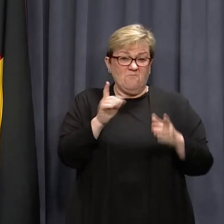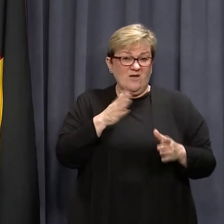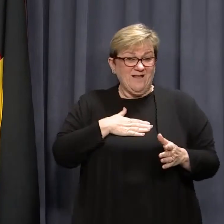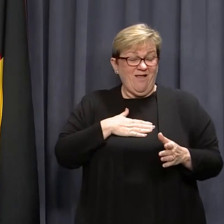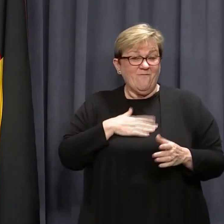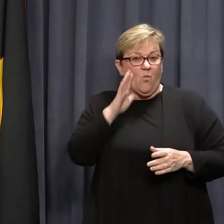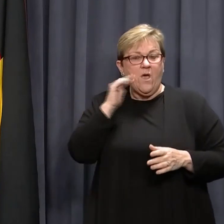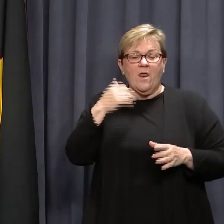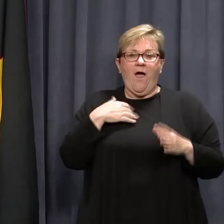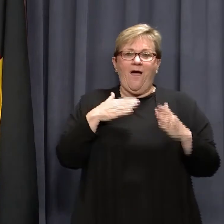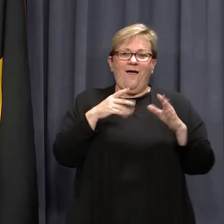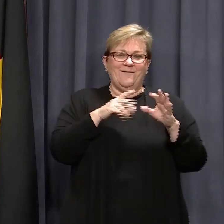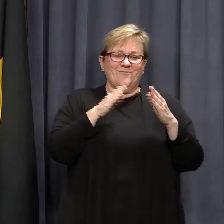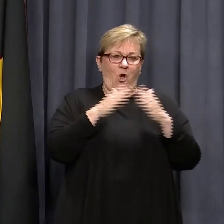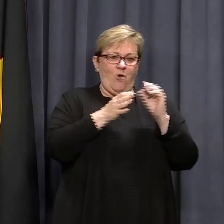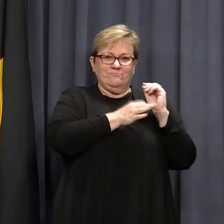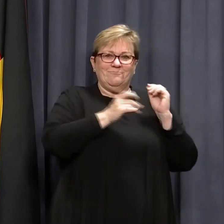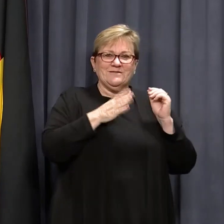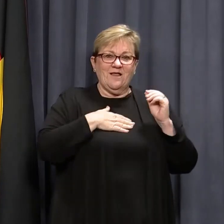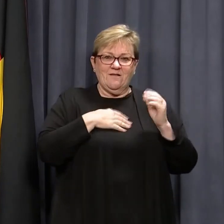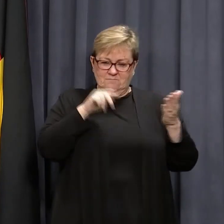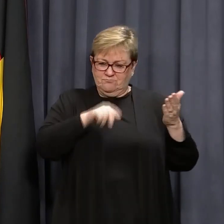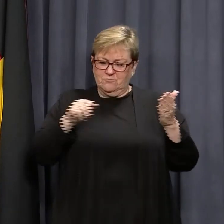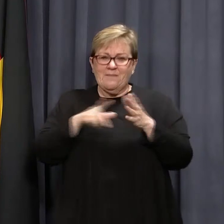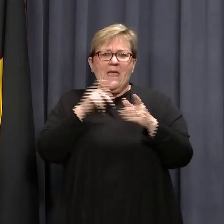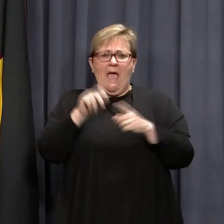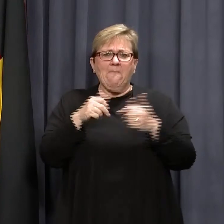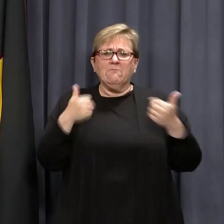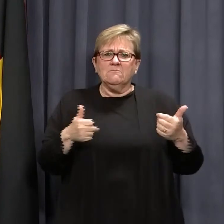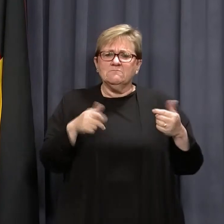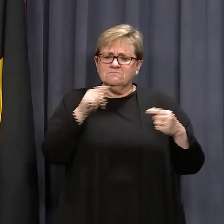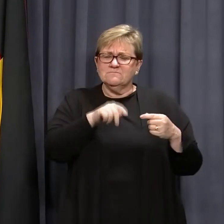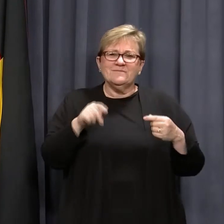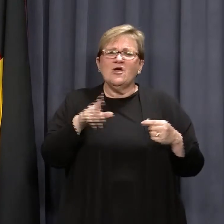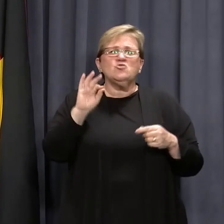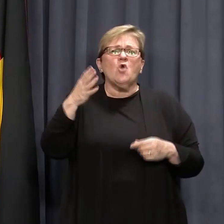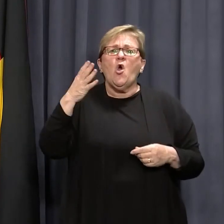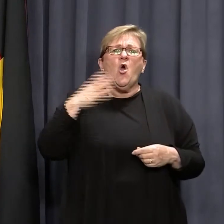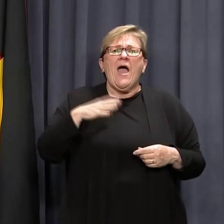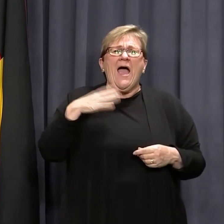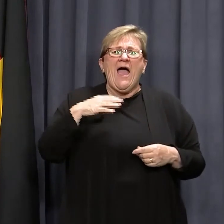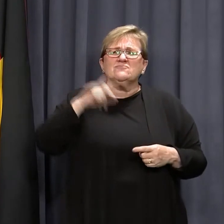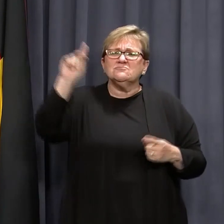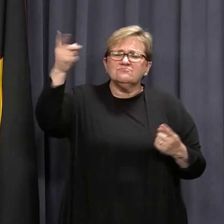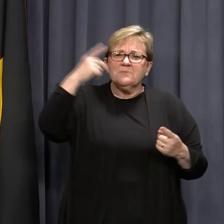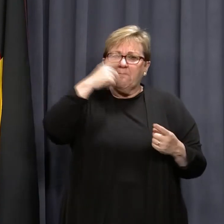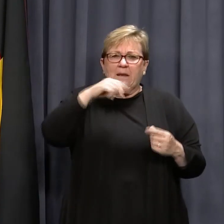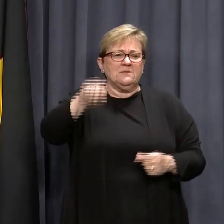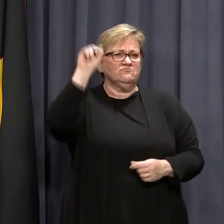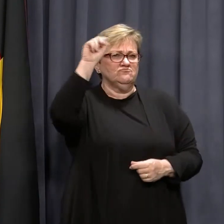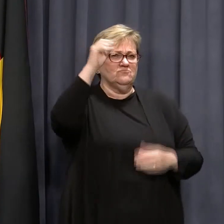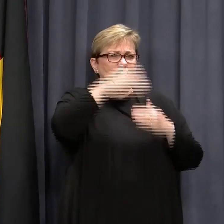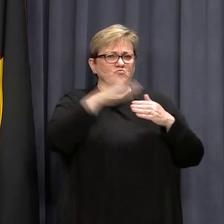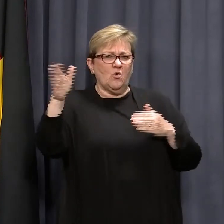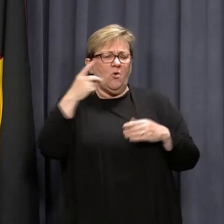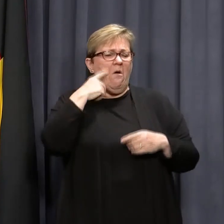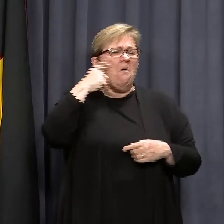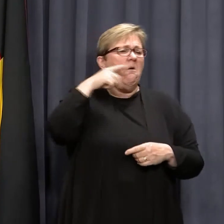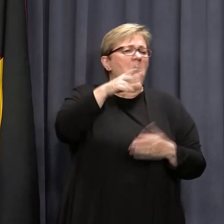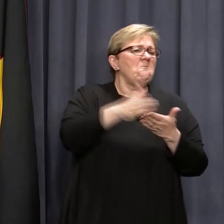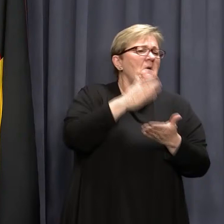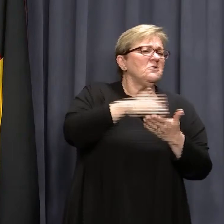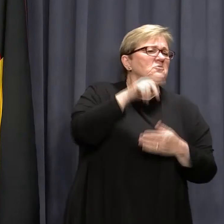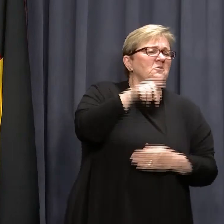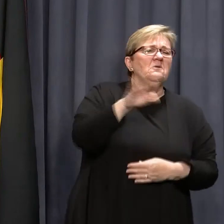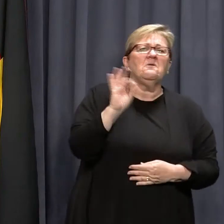when I had to do quarantine. It works very well, and then you don't have to deploy police to go and knock on doors and physically check. But we